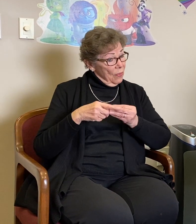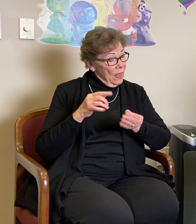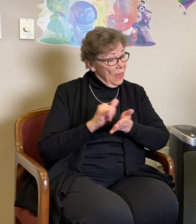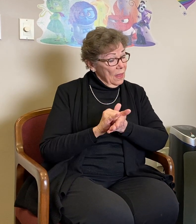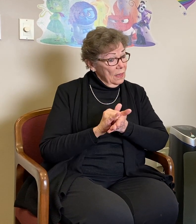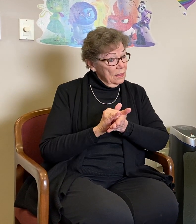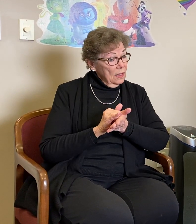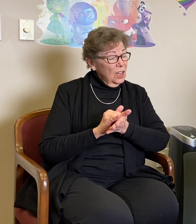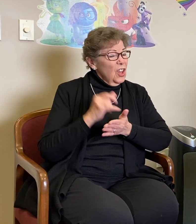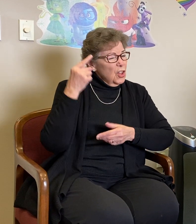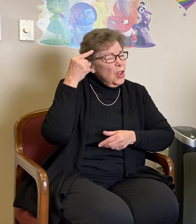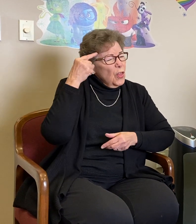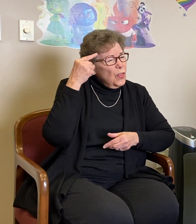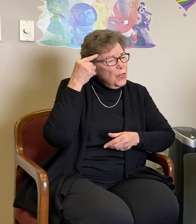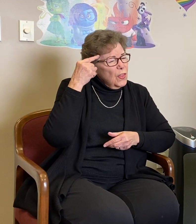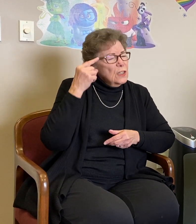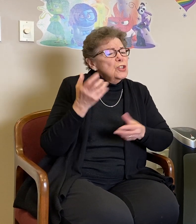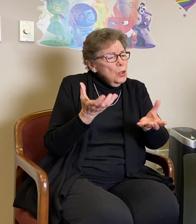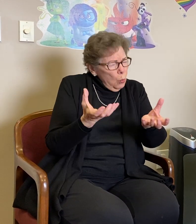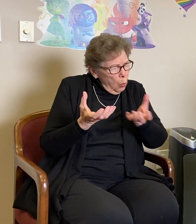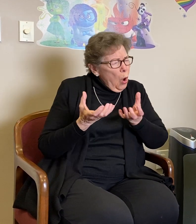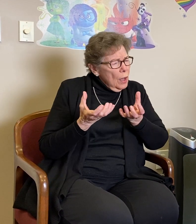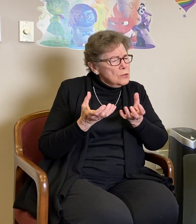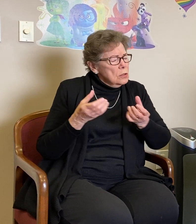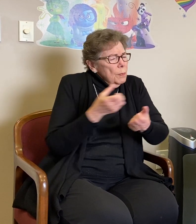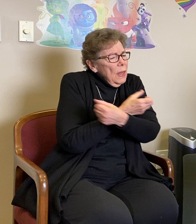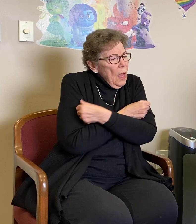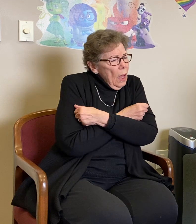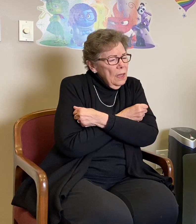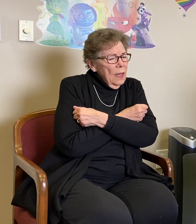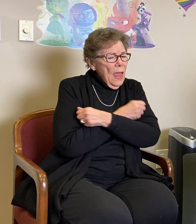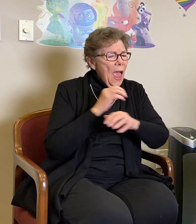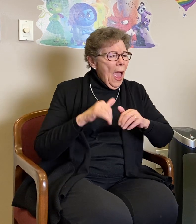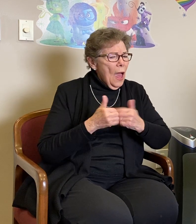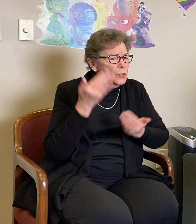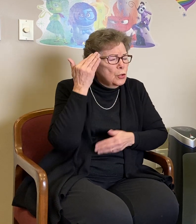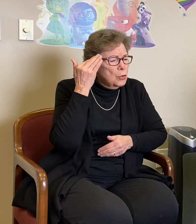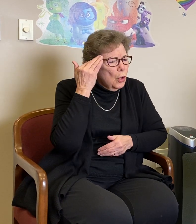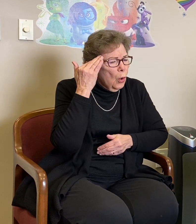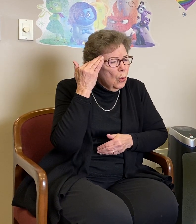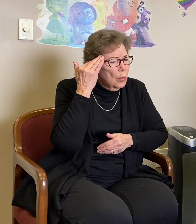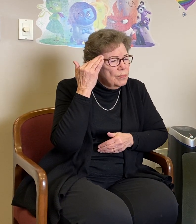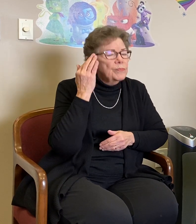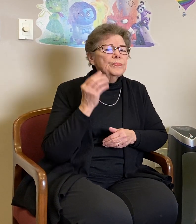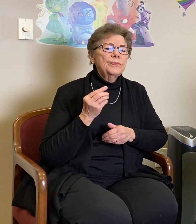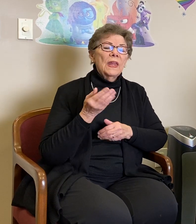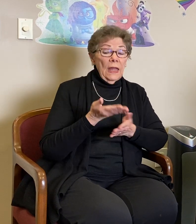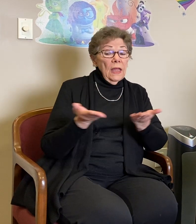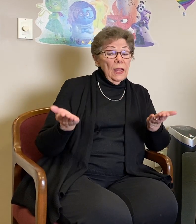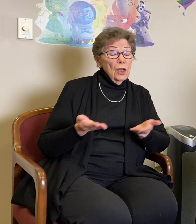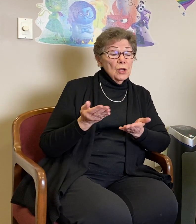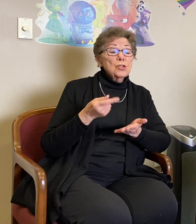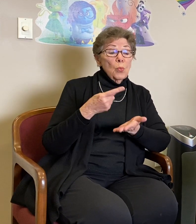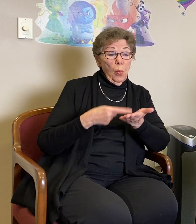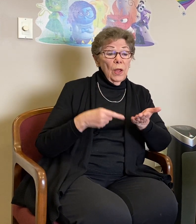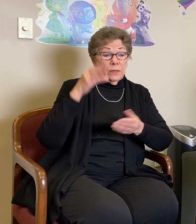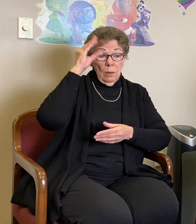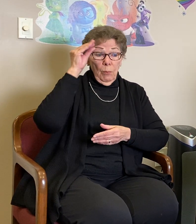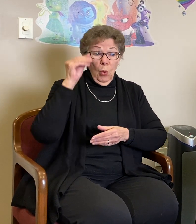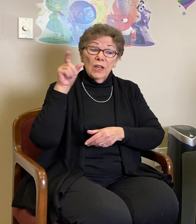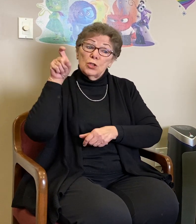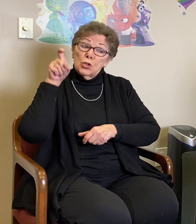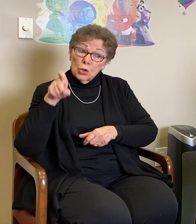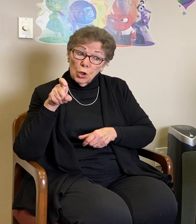think she wants to be hugged? How can you tell? Here is what the boy should have done.